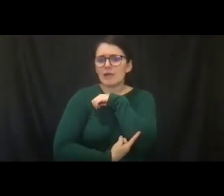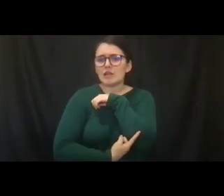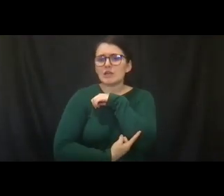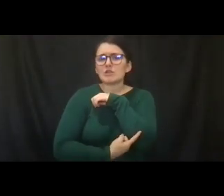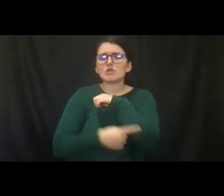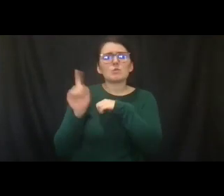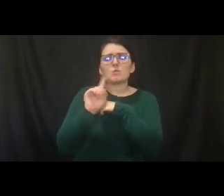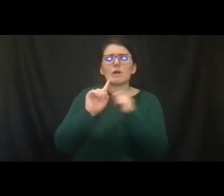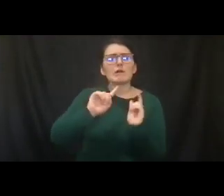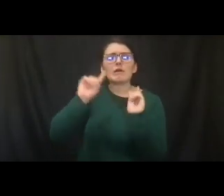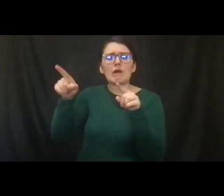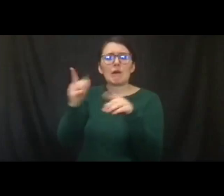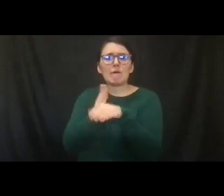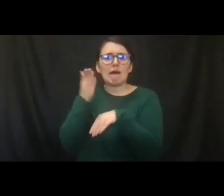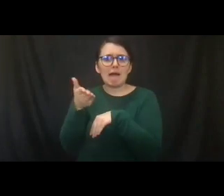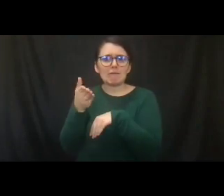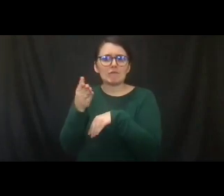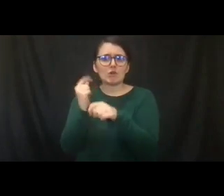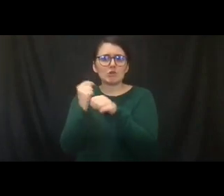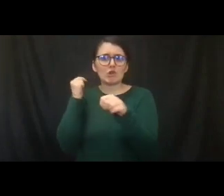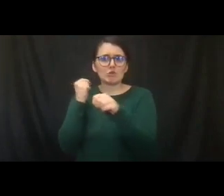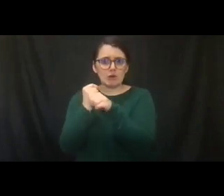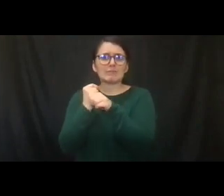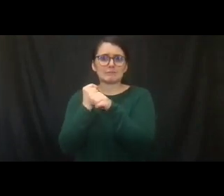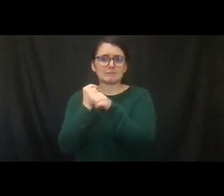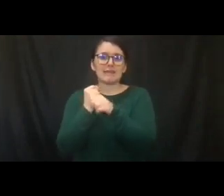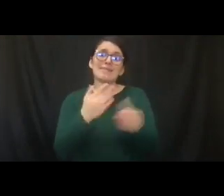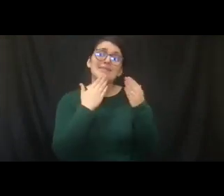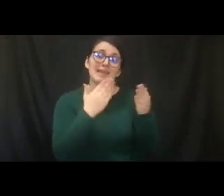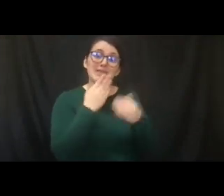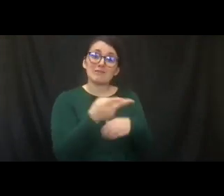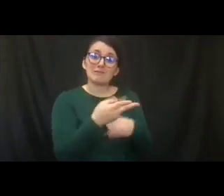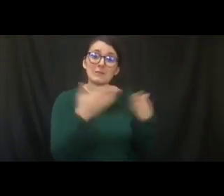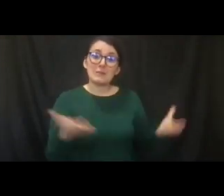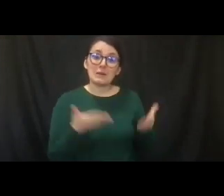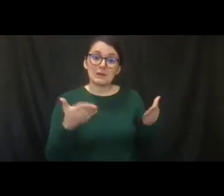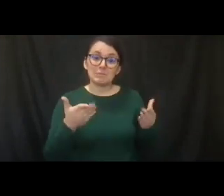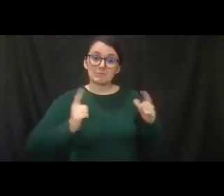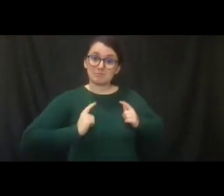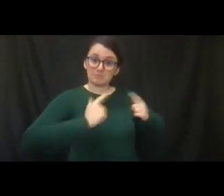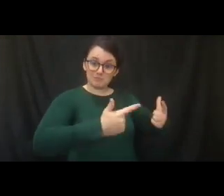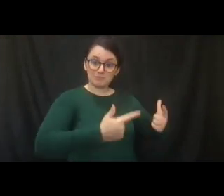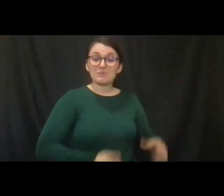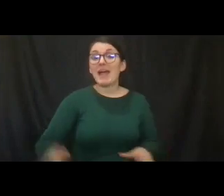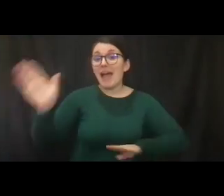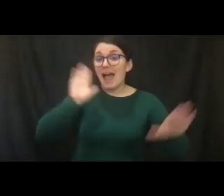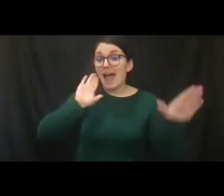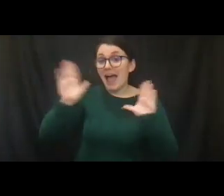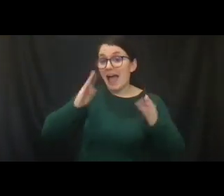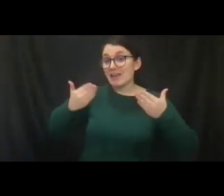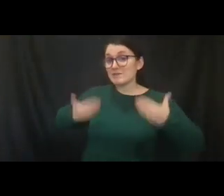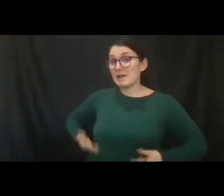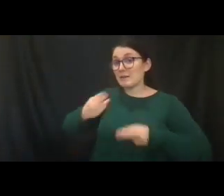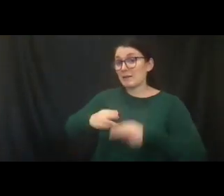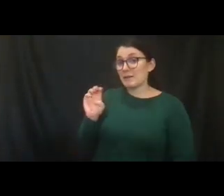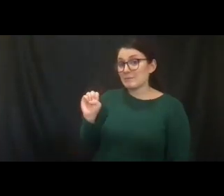So I'm going to give it over to them. Thank you so much for being here. Awesome. Hey, everybody. My name's Emily, and